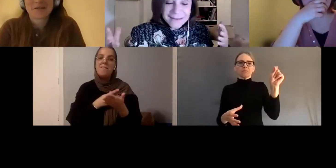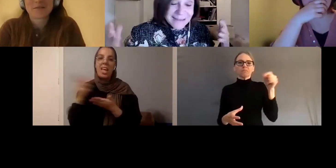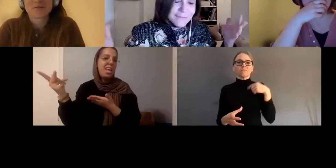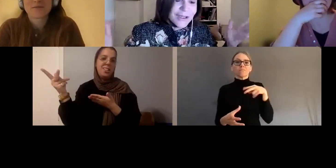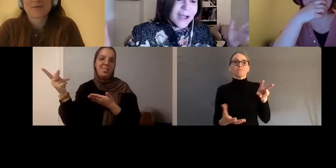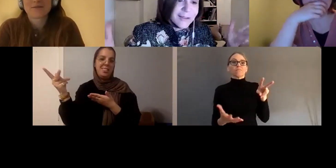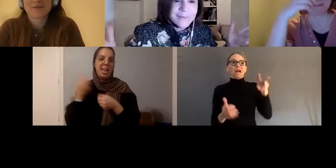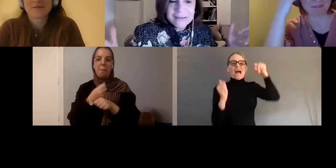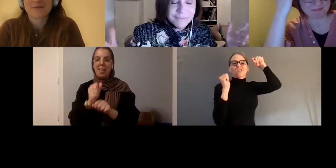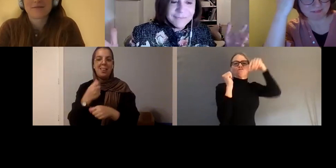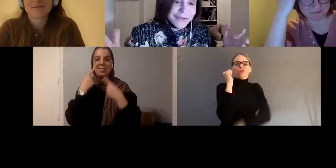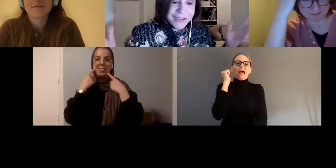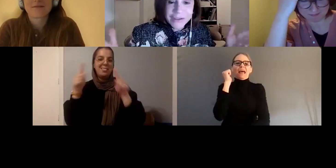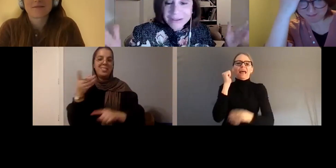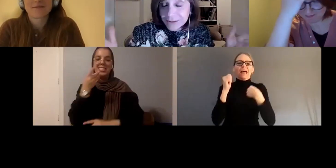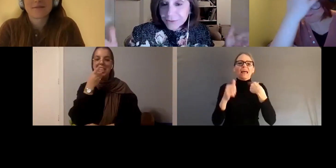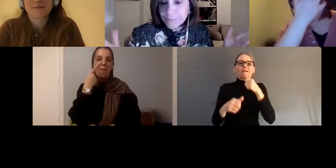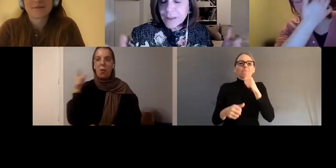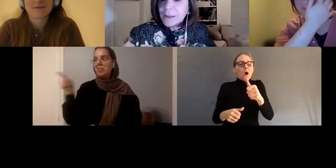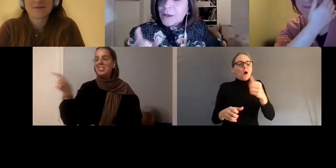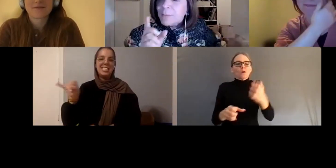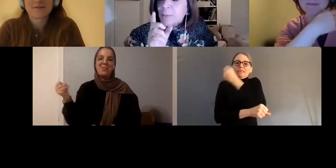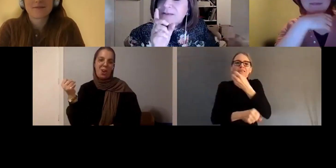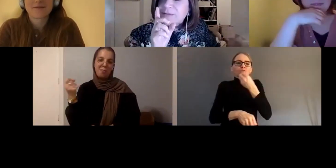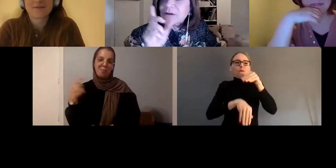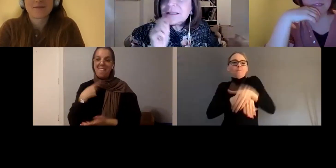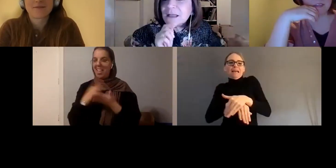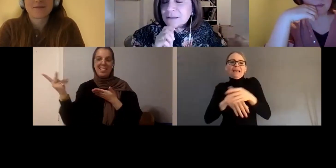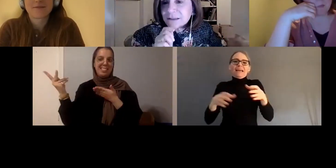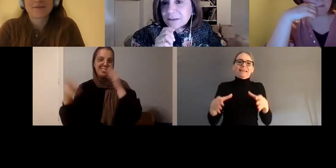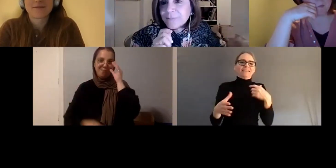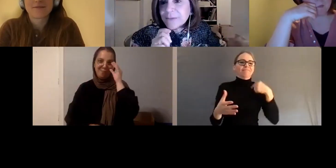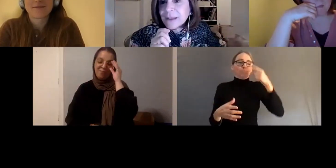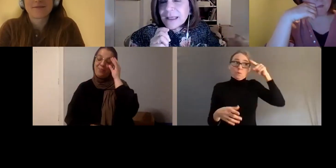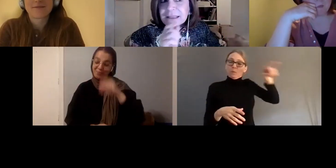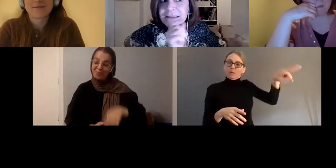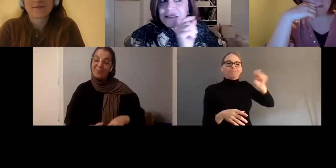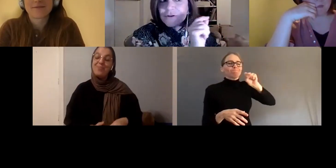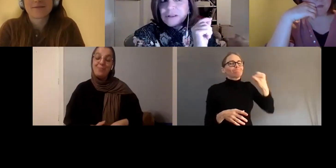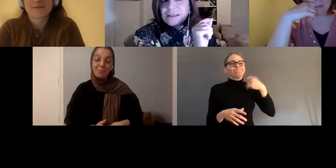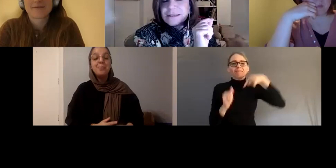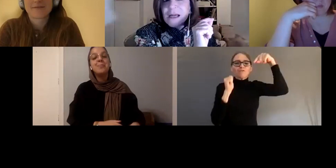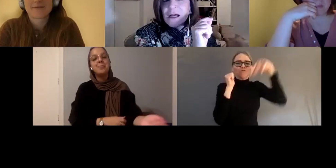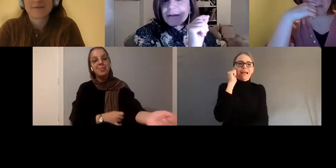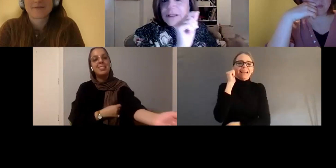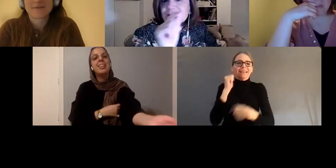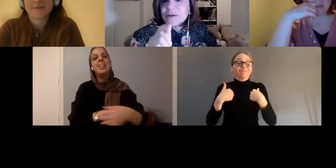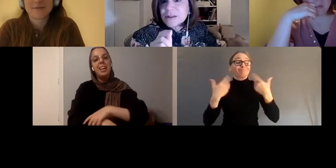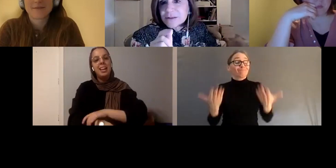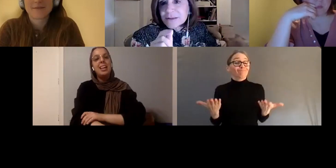successful Steve Jobs vegetarian dinner. But what's very telling is that during the